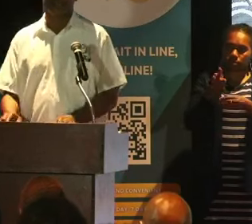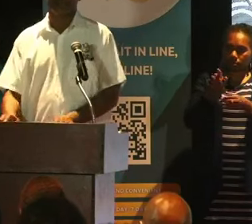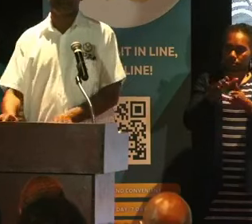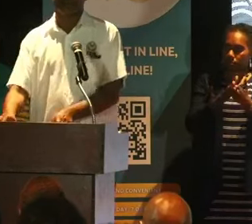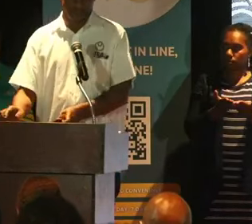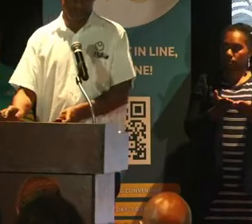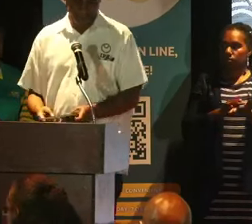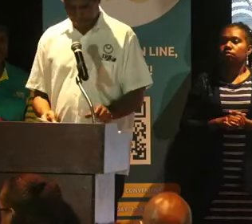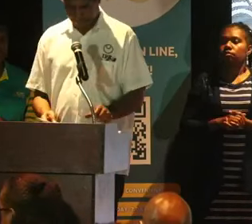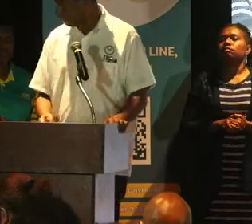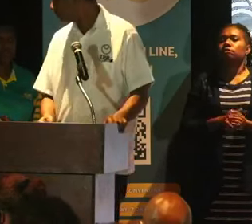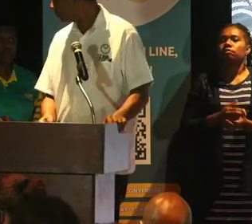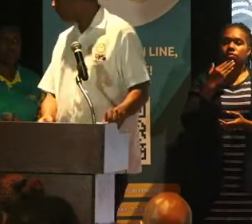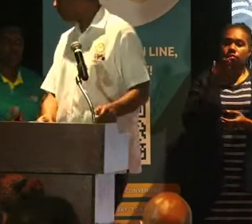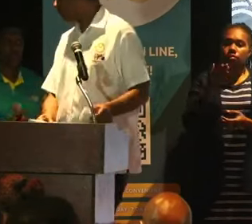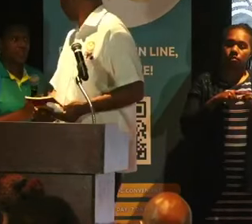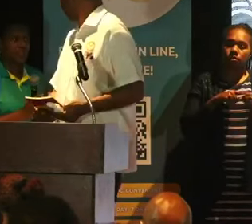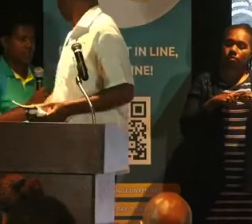Thank you.